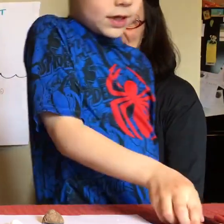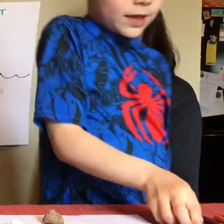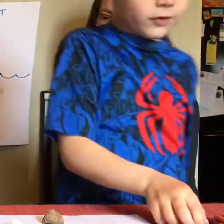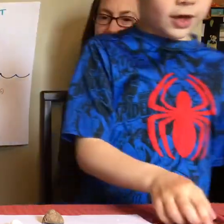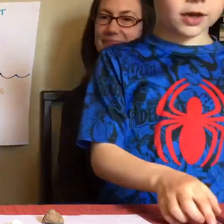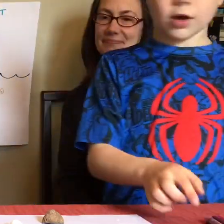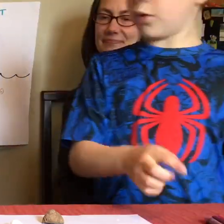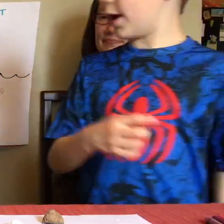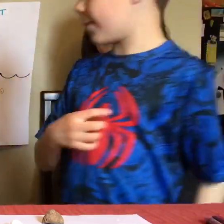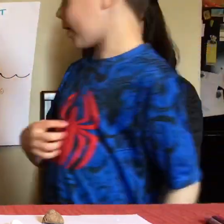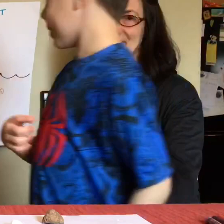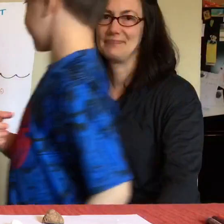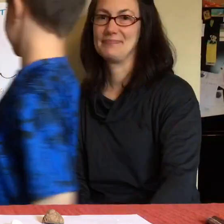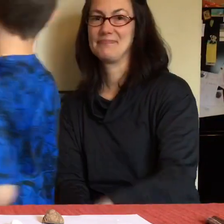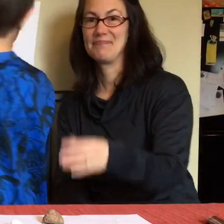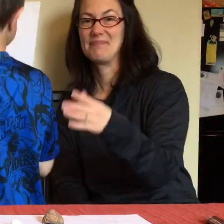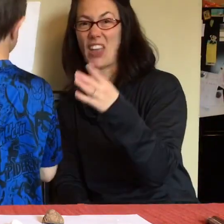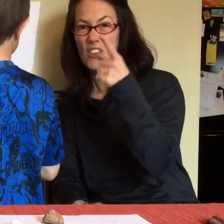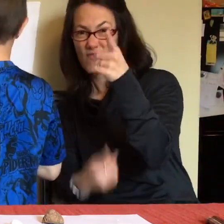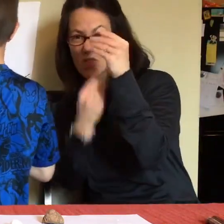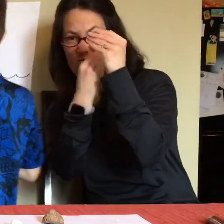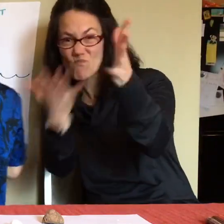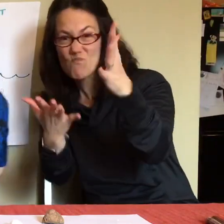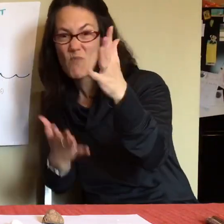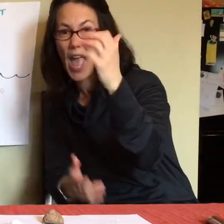If you didn't know, Abraham Lincoln is a president.